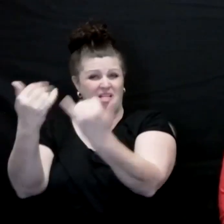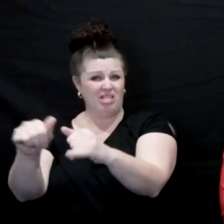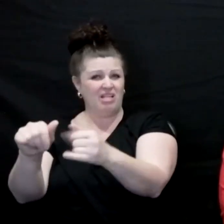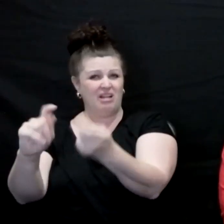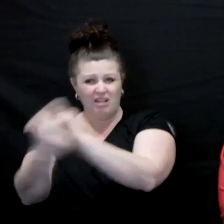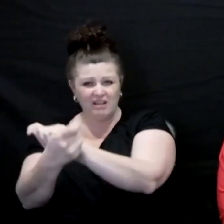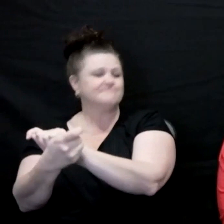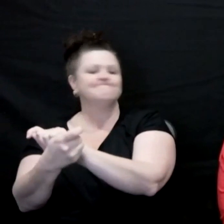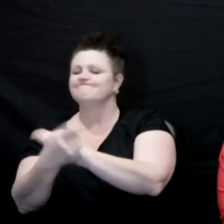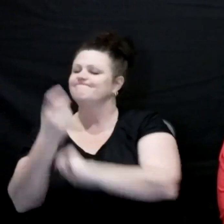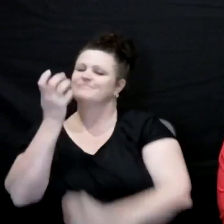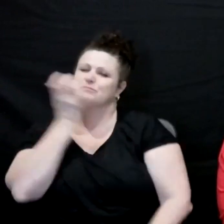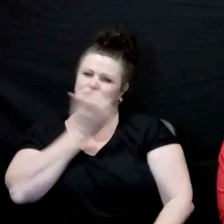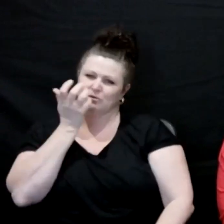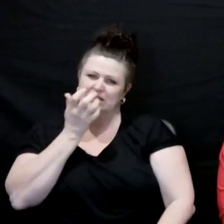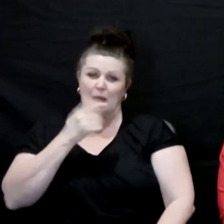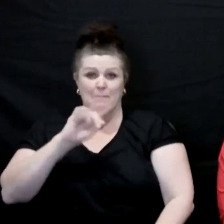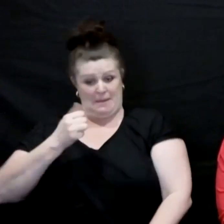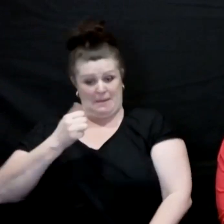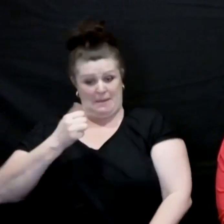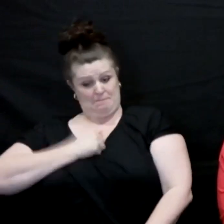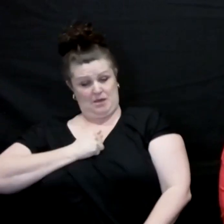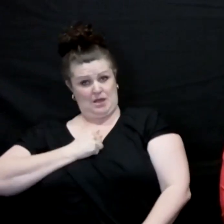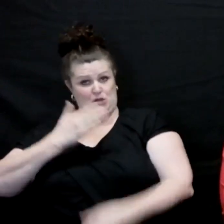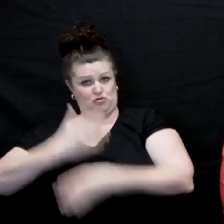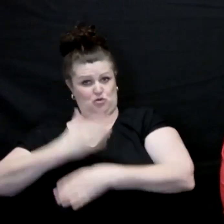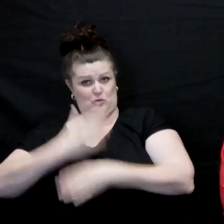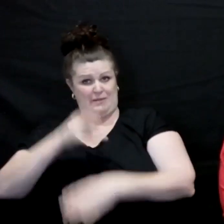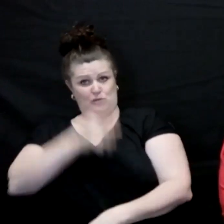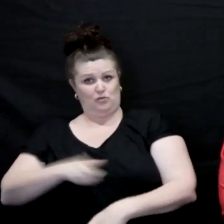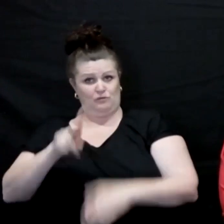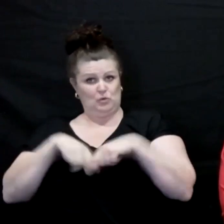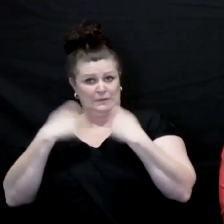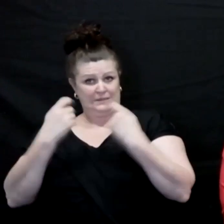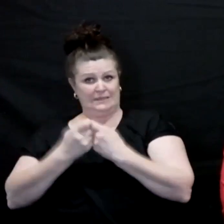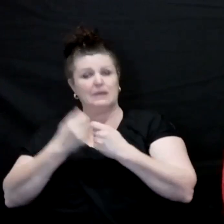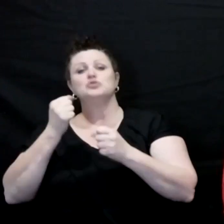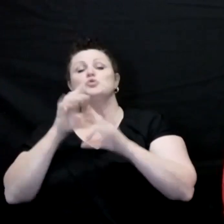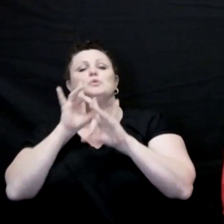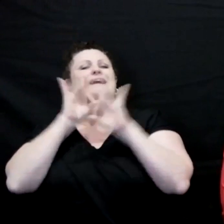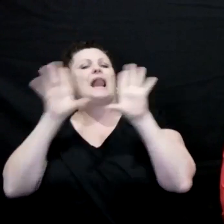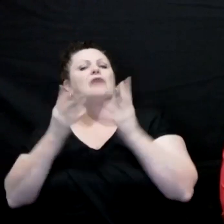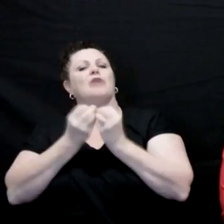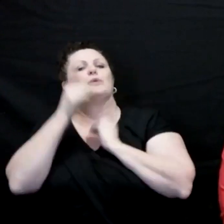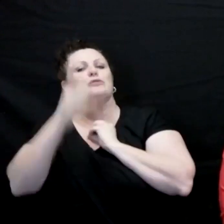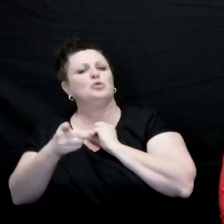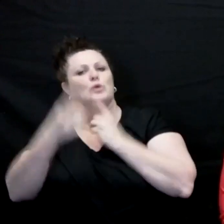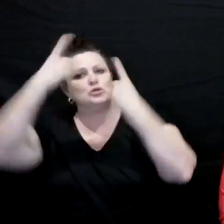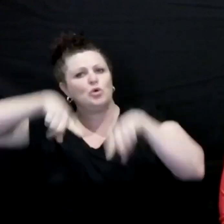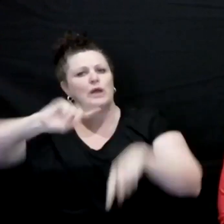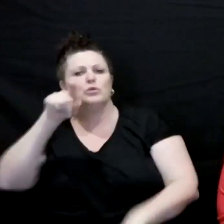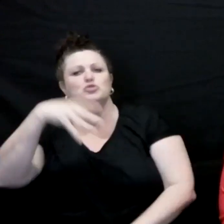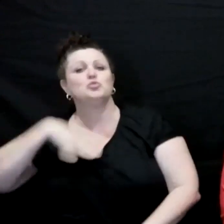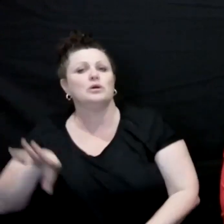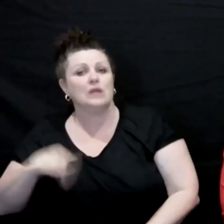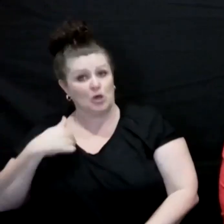that happened, but our job in the review team is to clarify your queries and actually figure out what you want. So